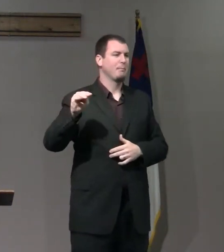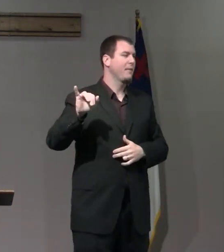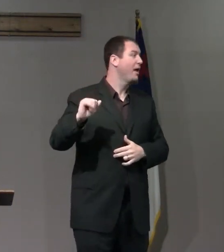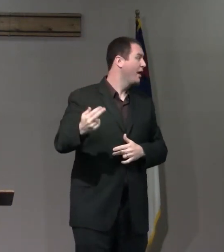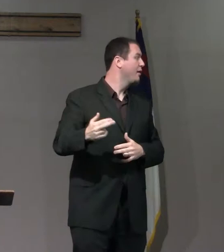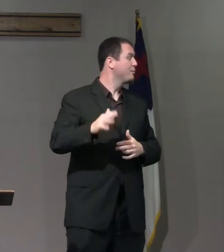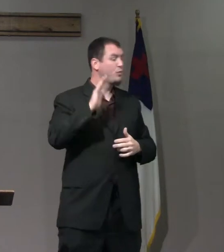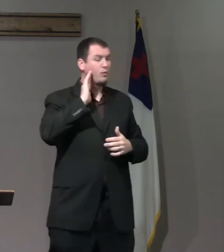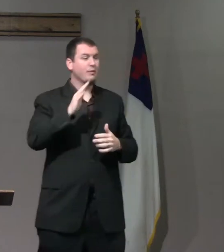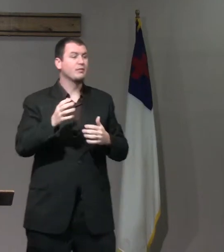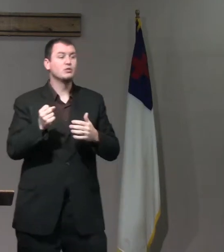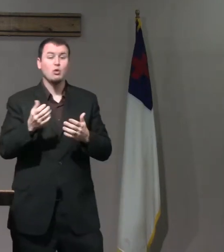Peter,